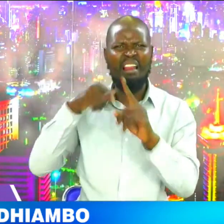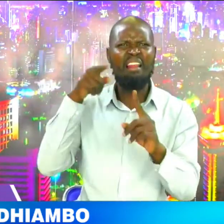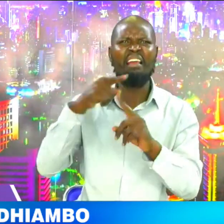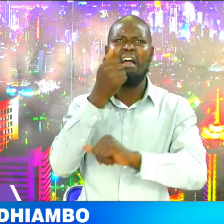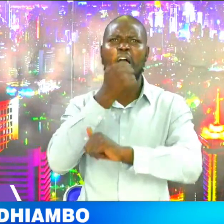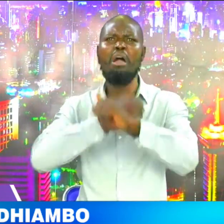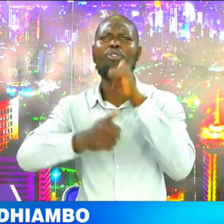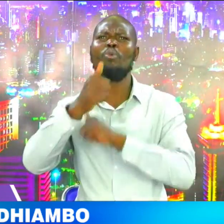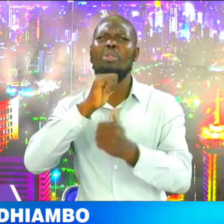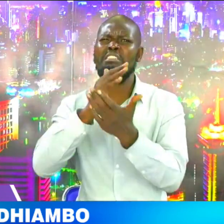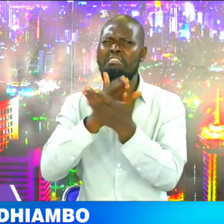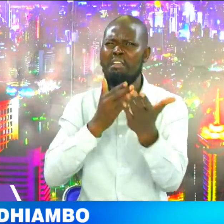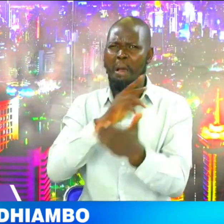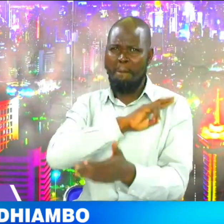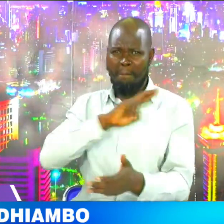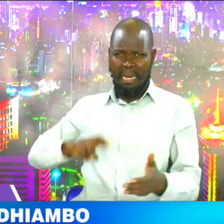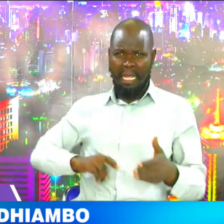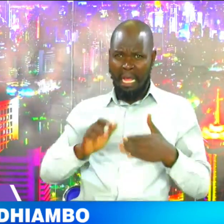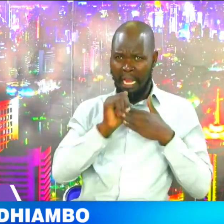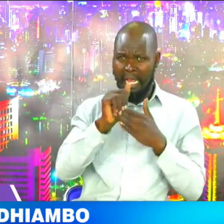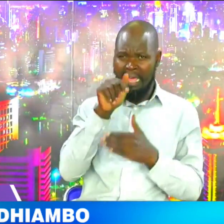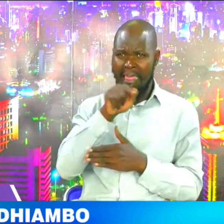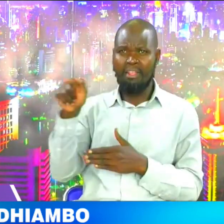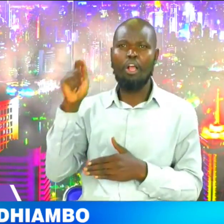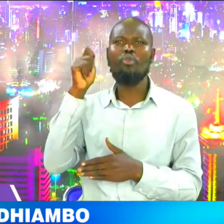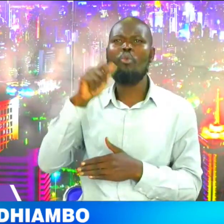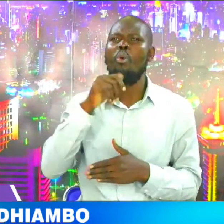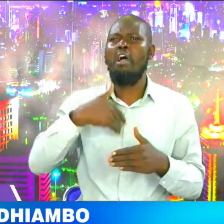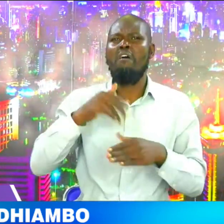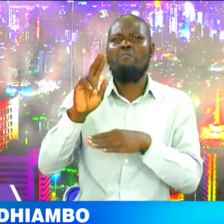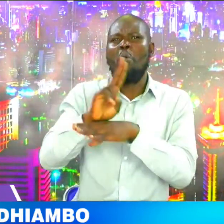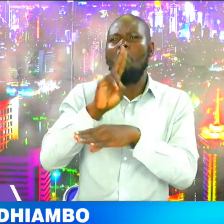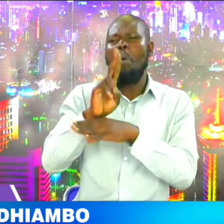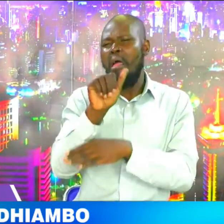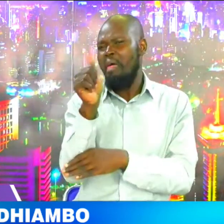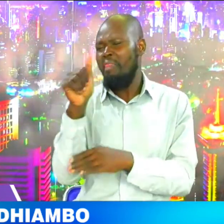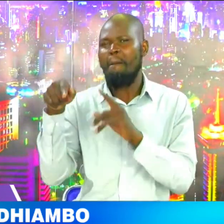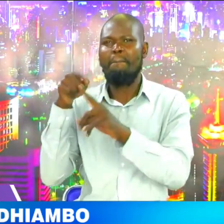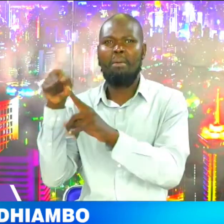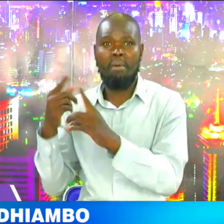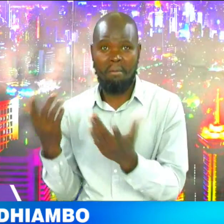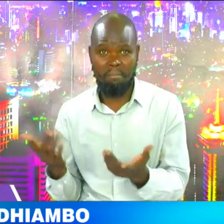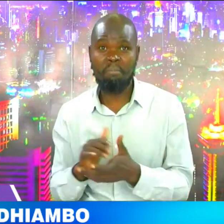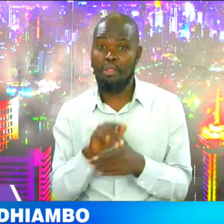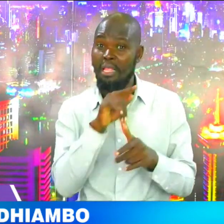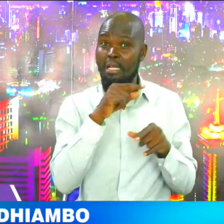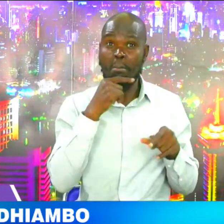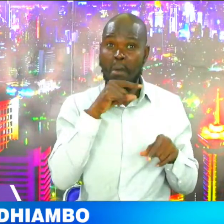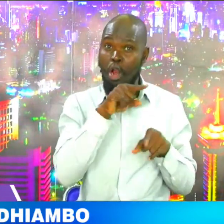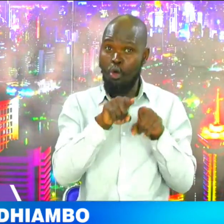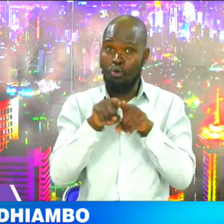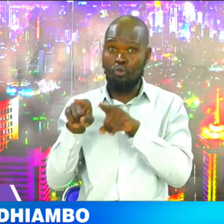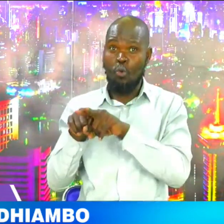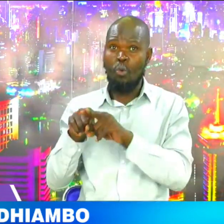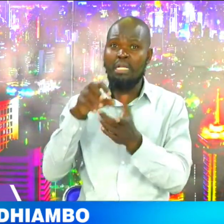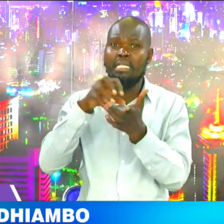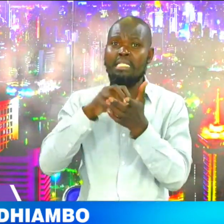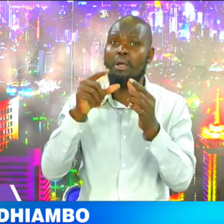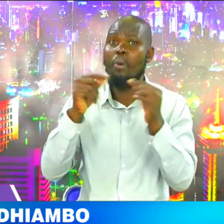stating that the cultic action of some religious leaders should not be used to victimize others.